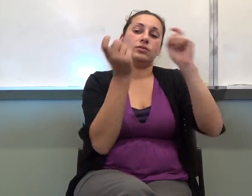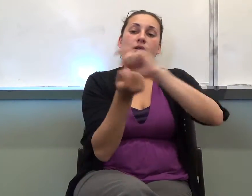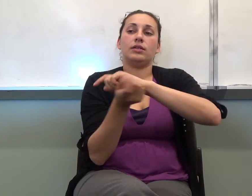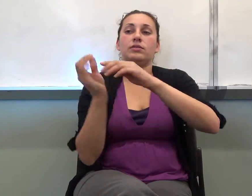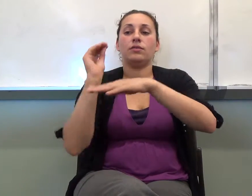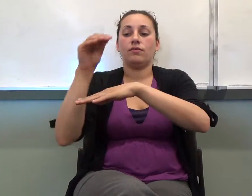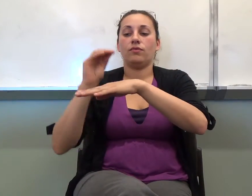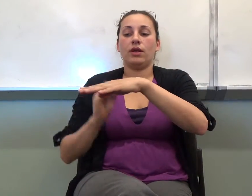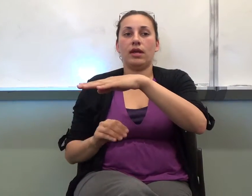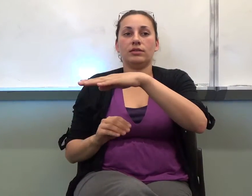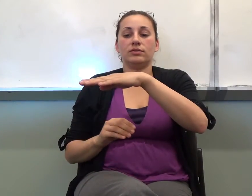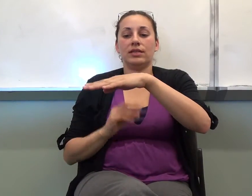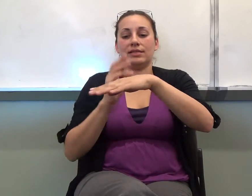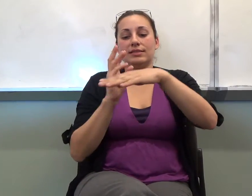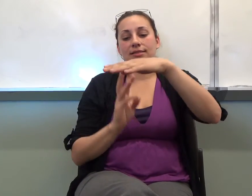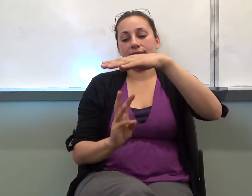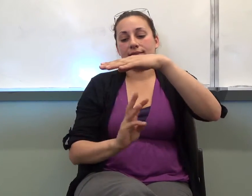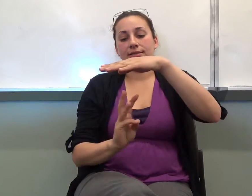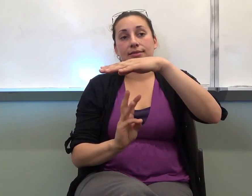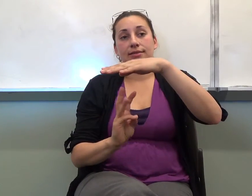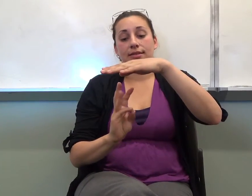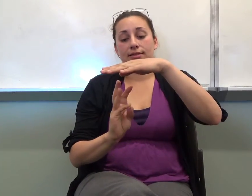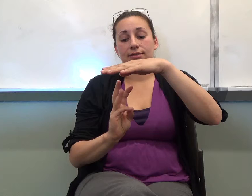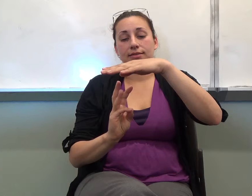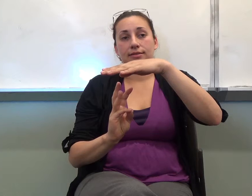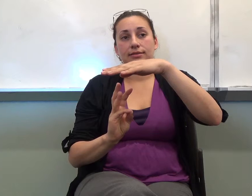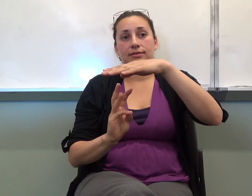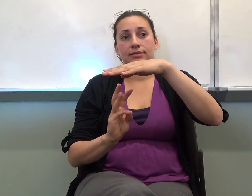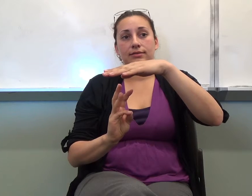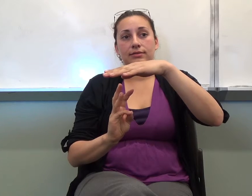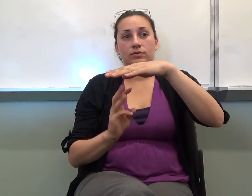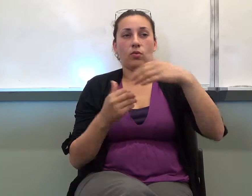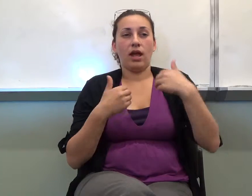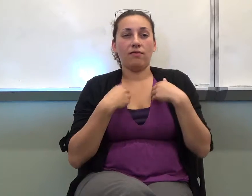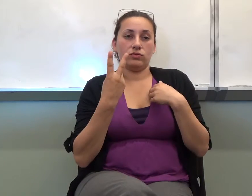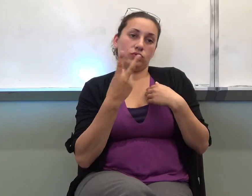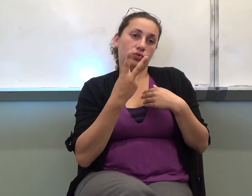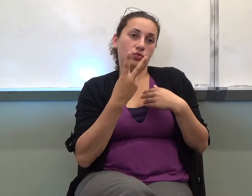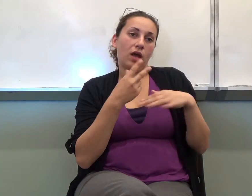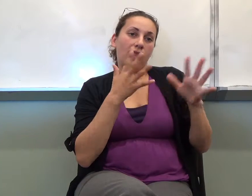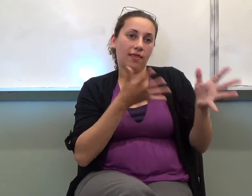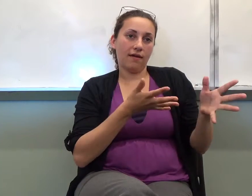6 would go in the denominator of the fraction, and let's say we had actually 2 pieces left.